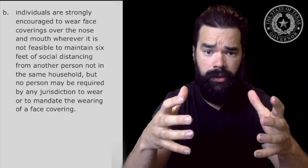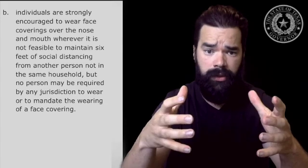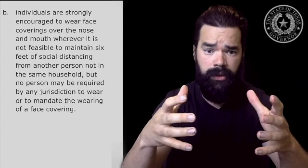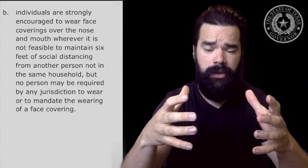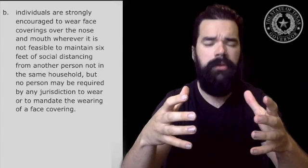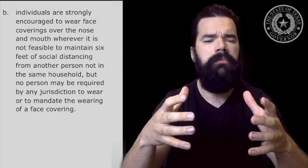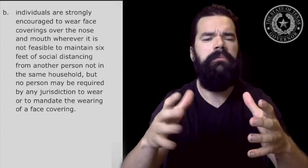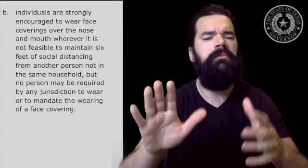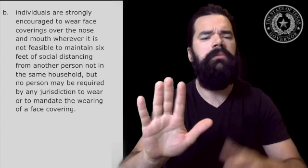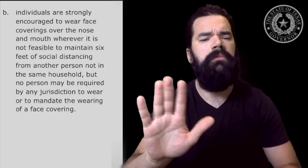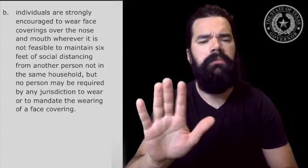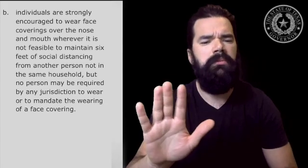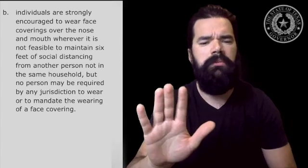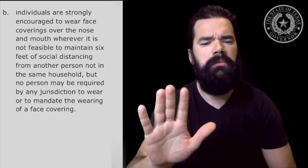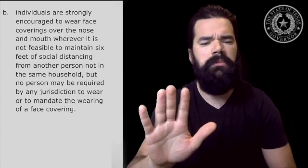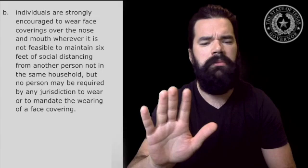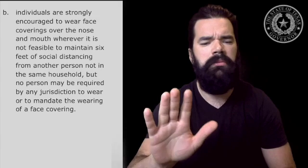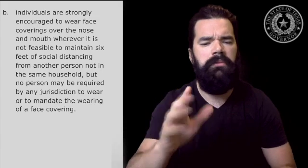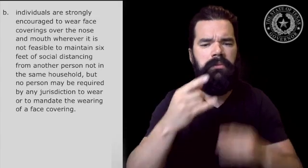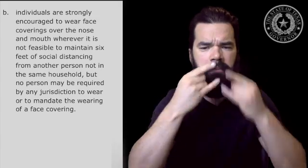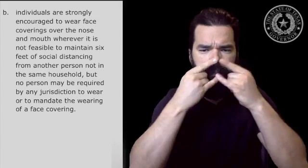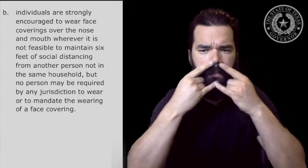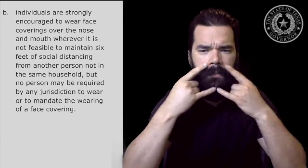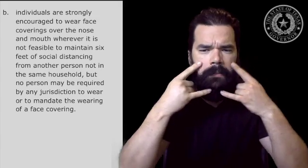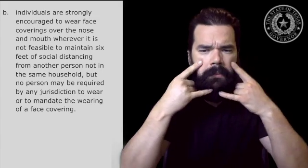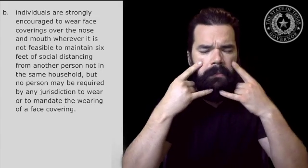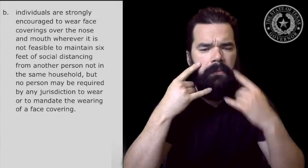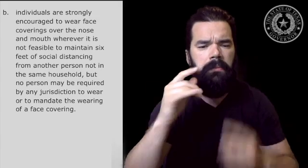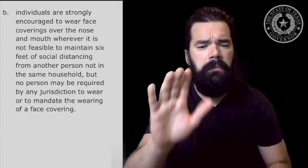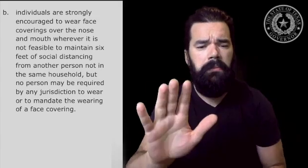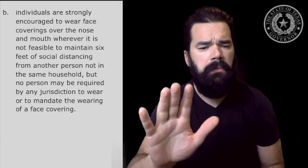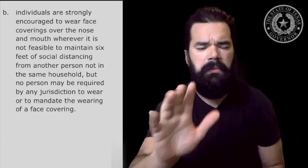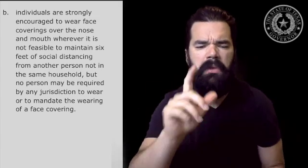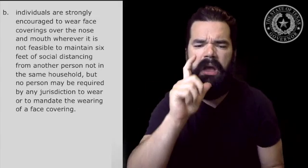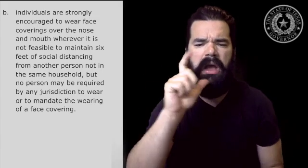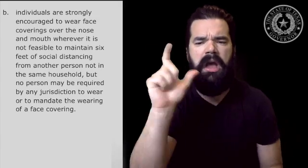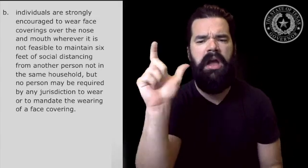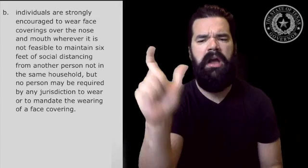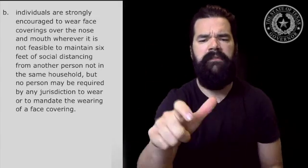any jurisdiction to wear or mandate the wearing of a face covering.